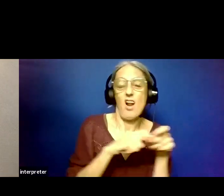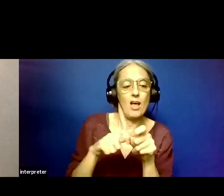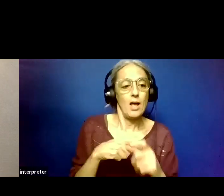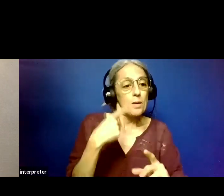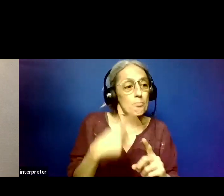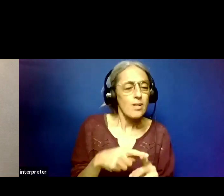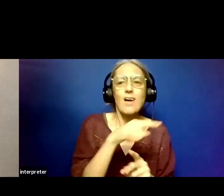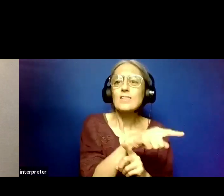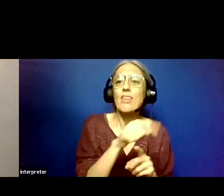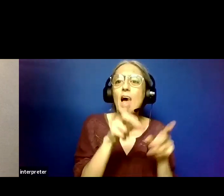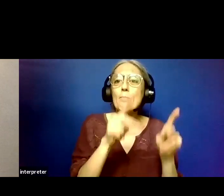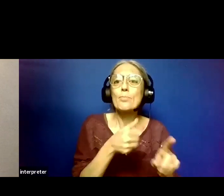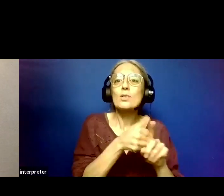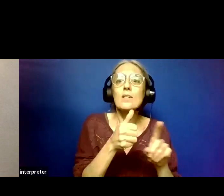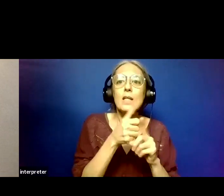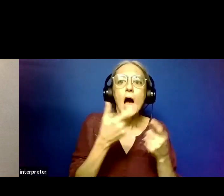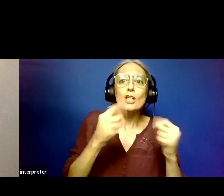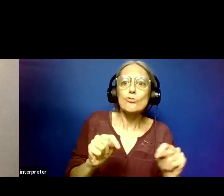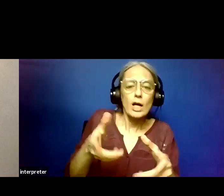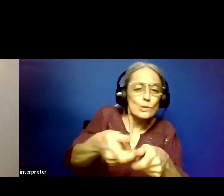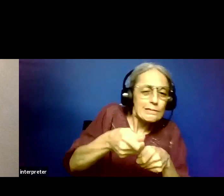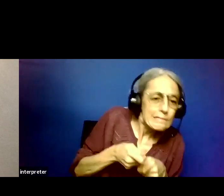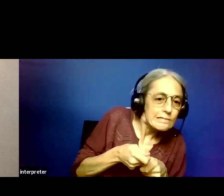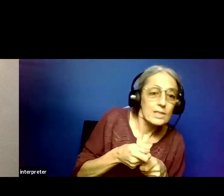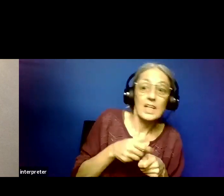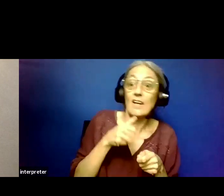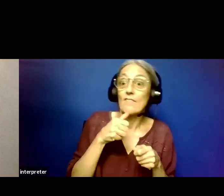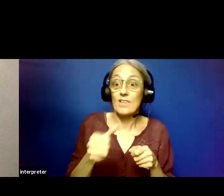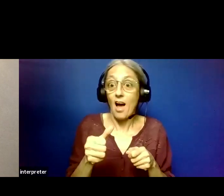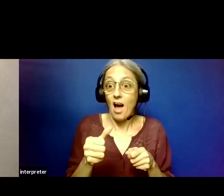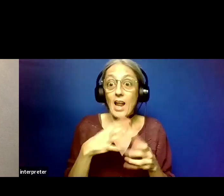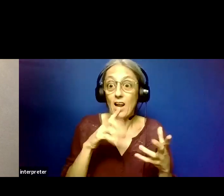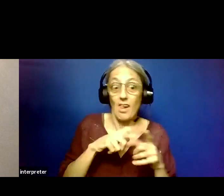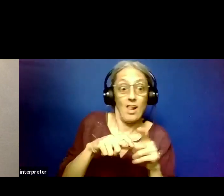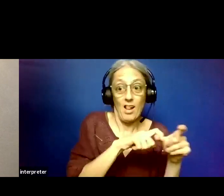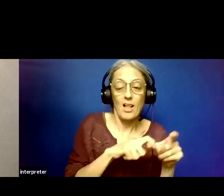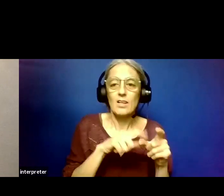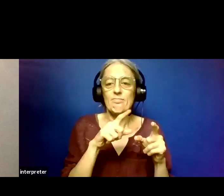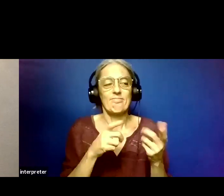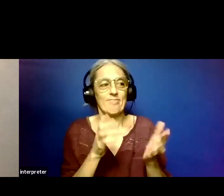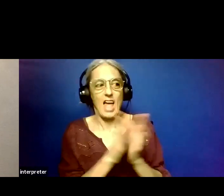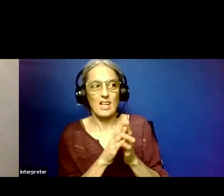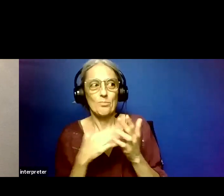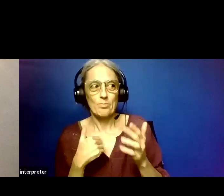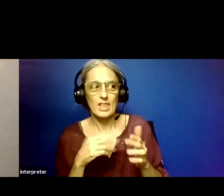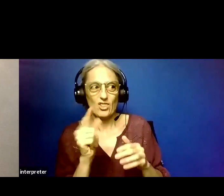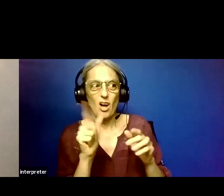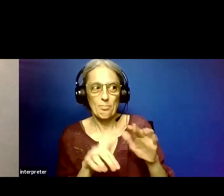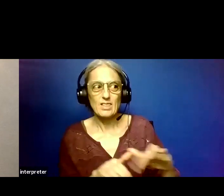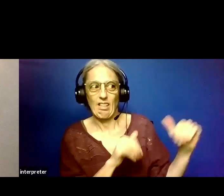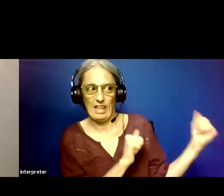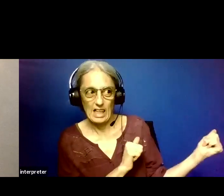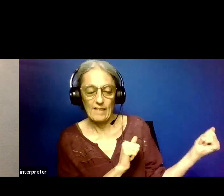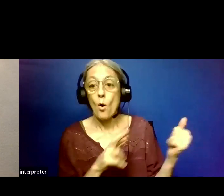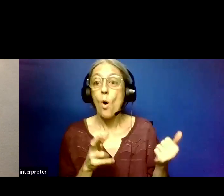control. Also, if the dog is not housebroken, the handler can be asked to remove the dog. When there is a